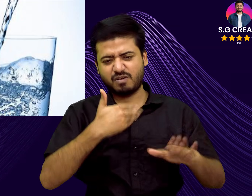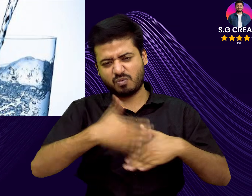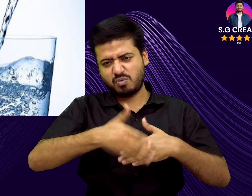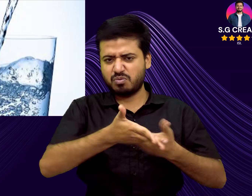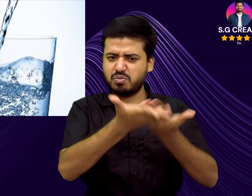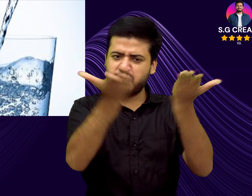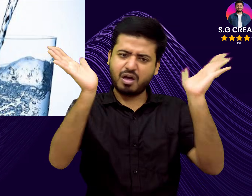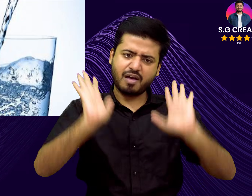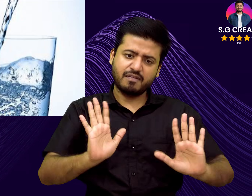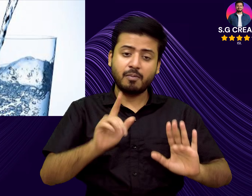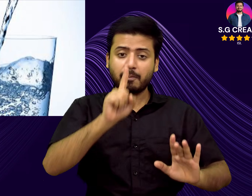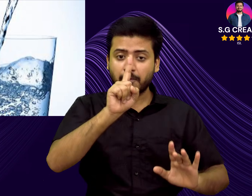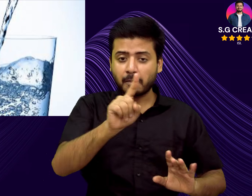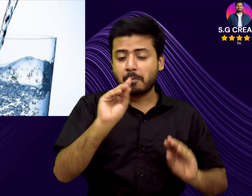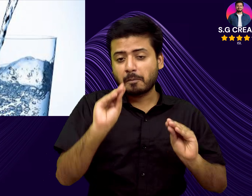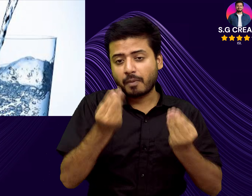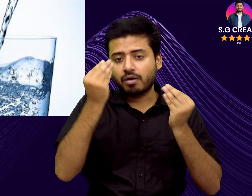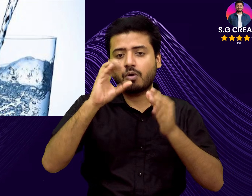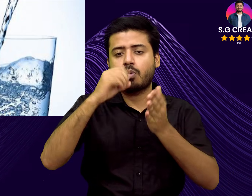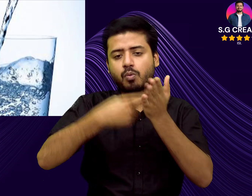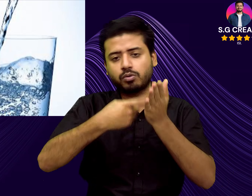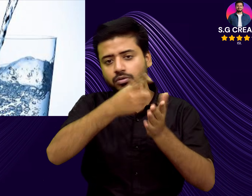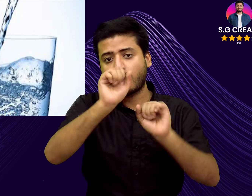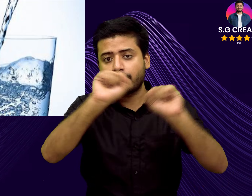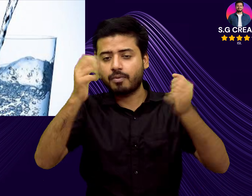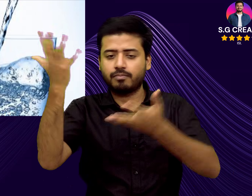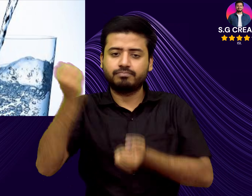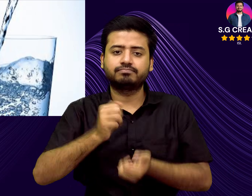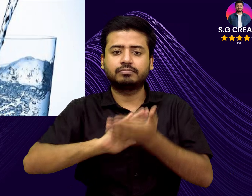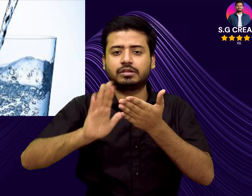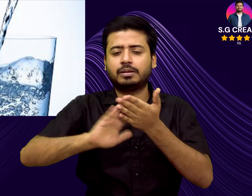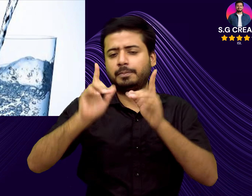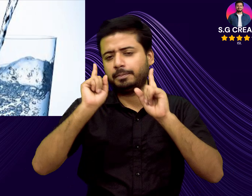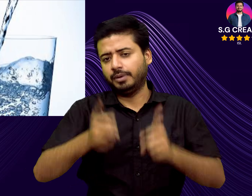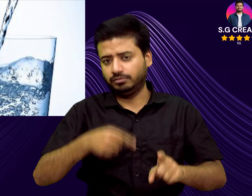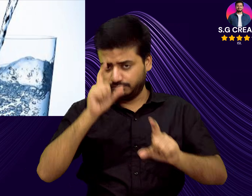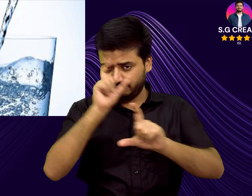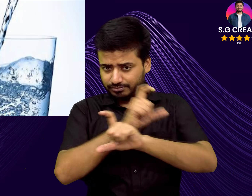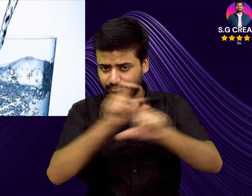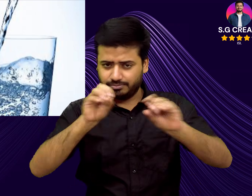H2O versus reverse osmosis, RO. Feature/metric